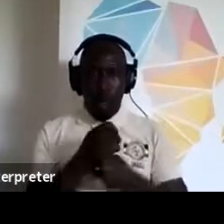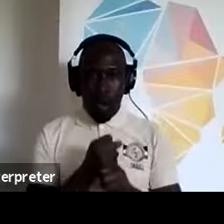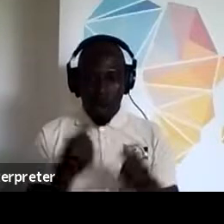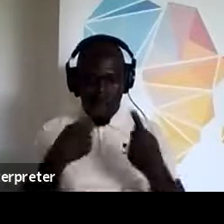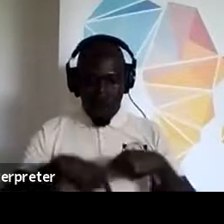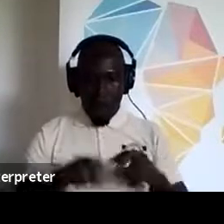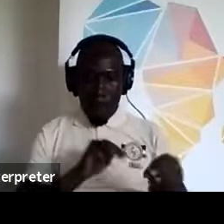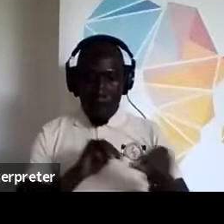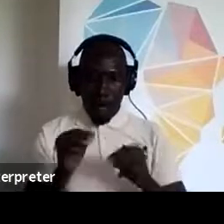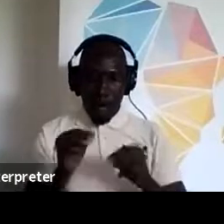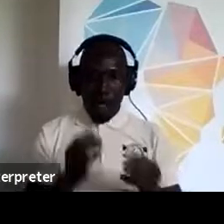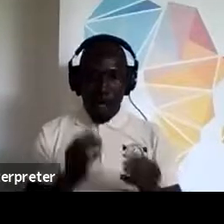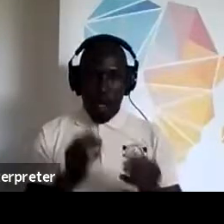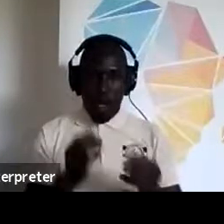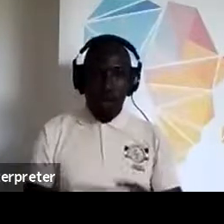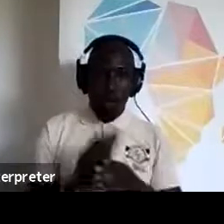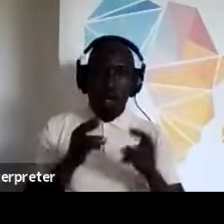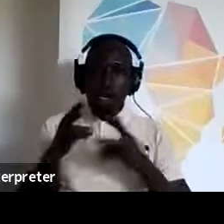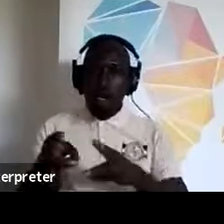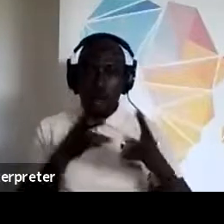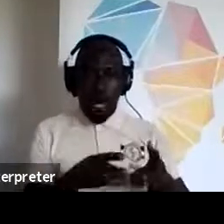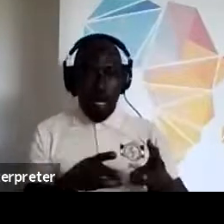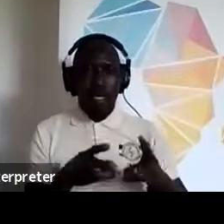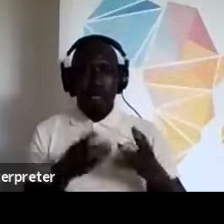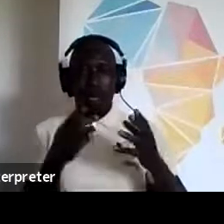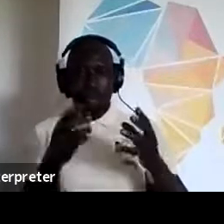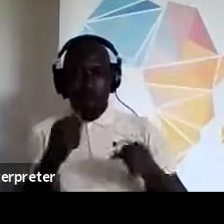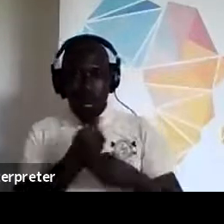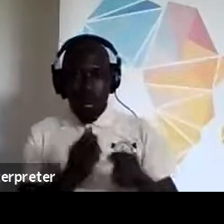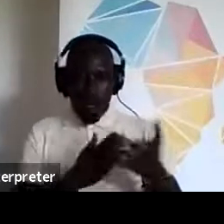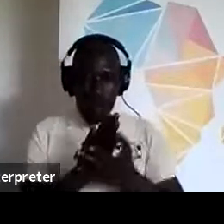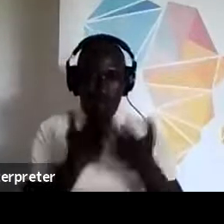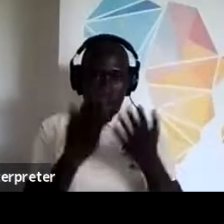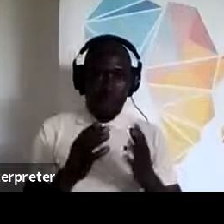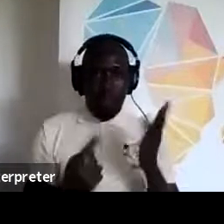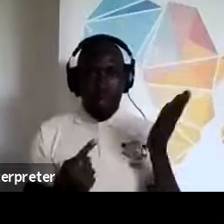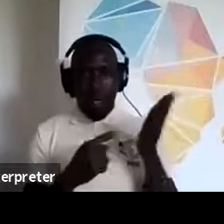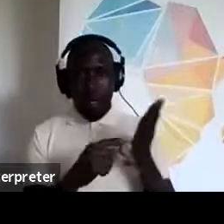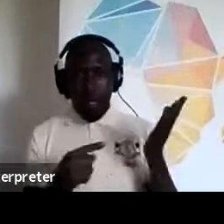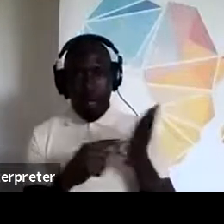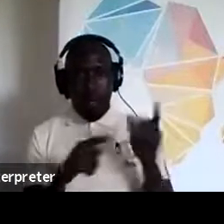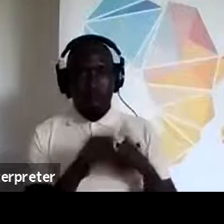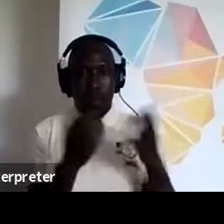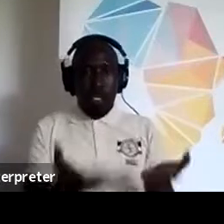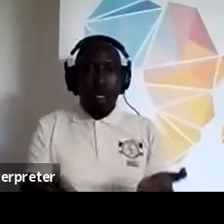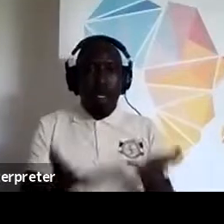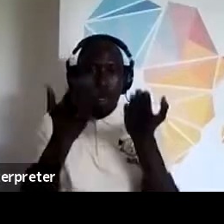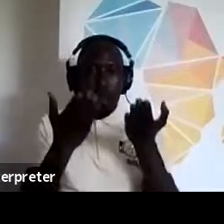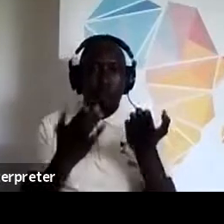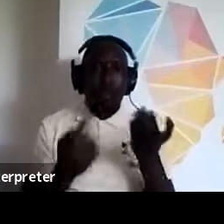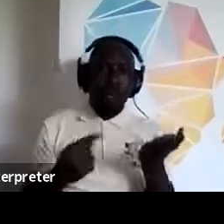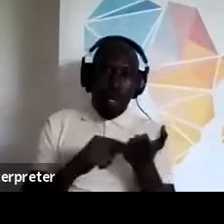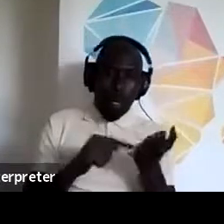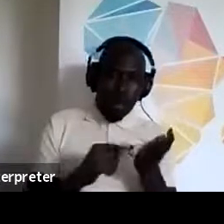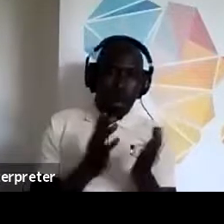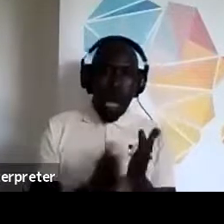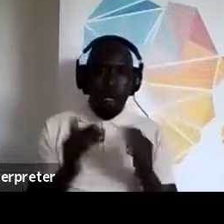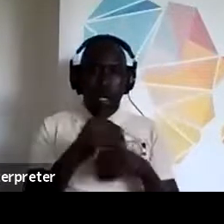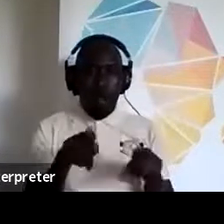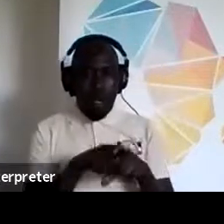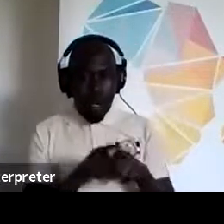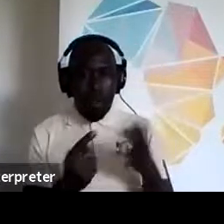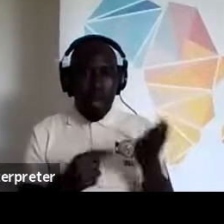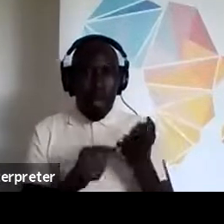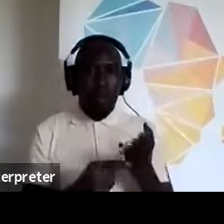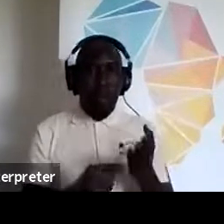with strategies and mechanisms of ensuring that technology is improved, technology is accessible, and technology